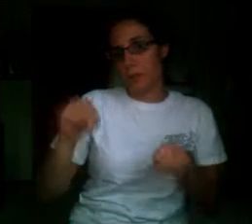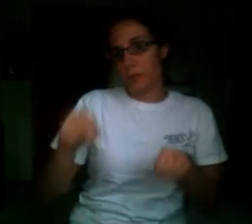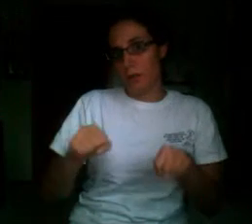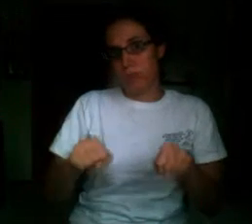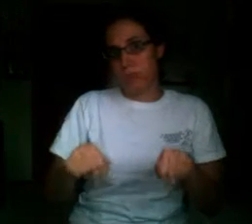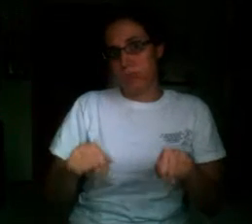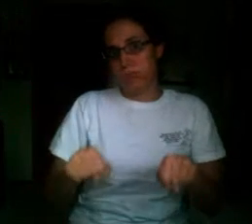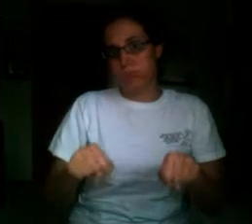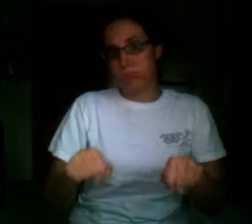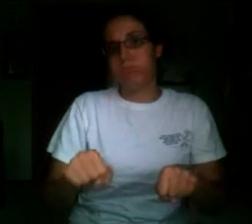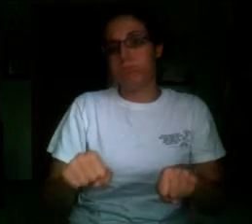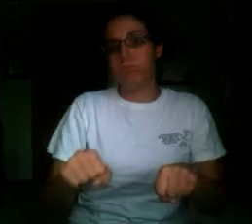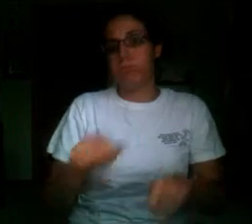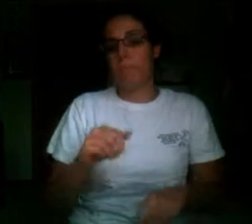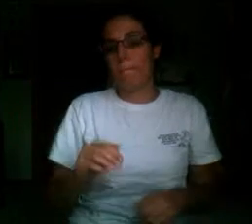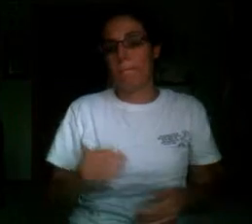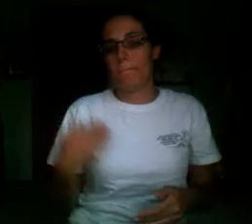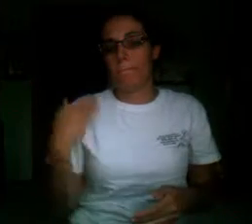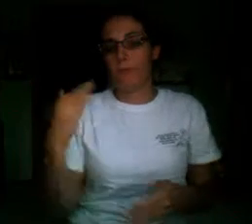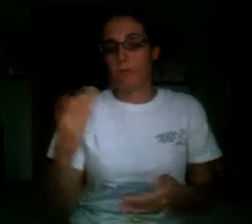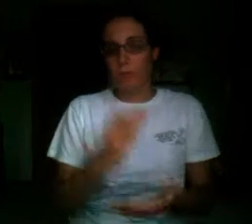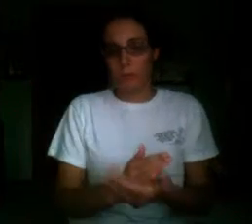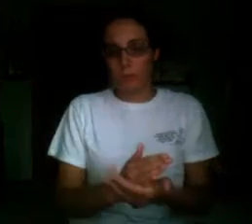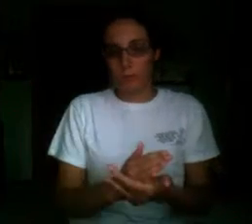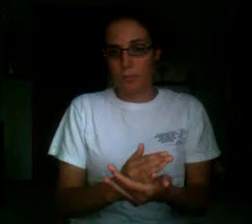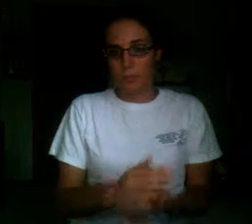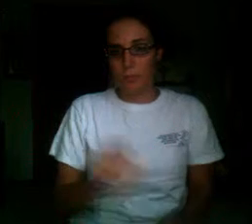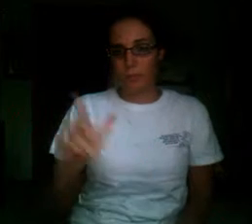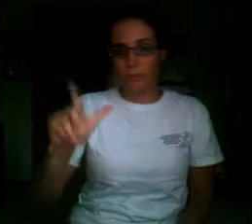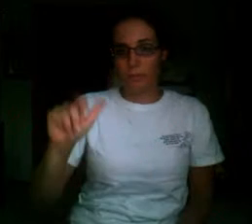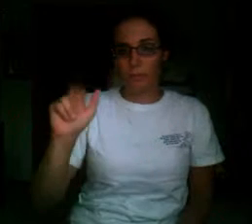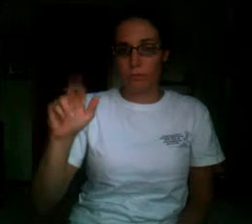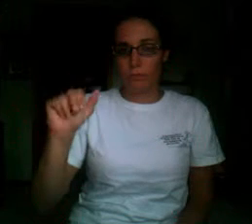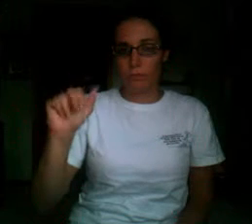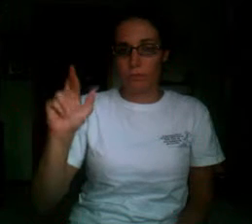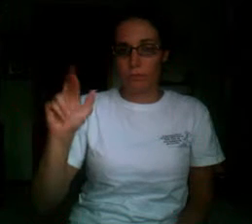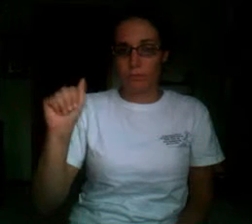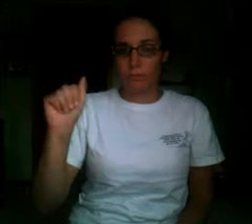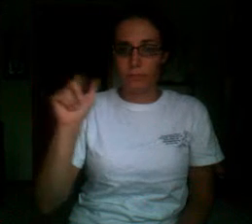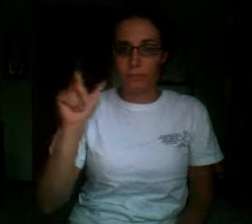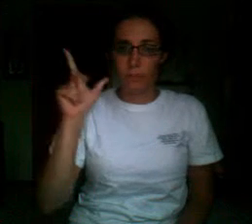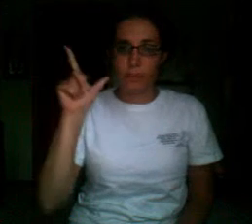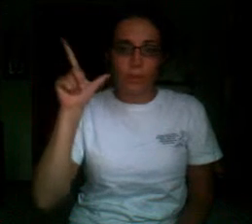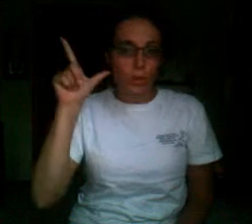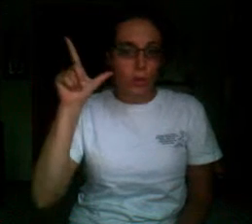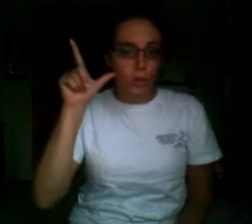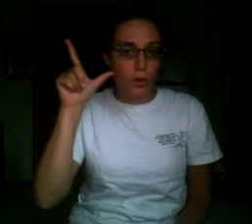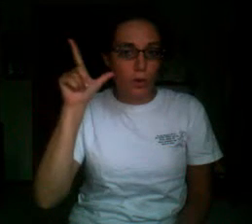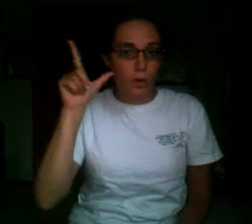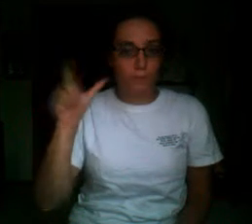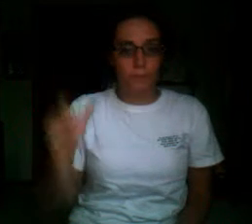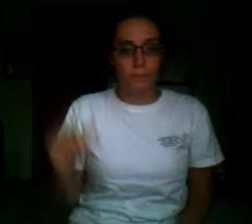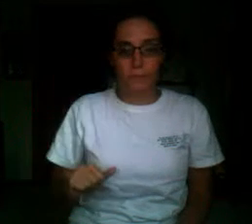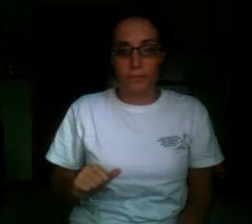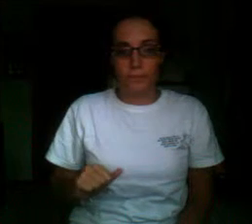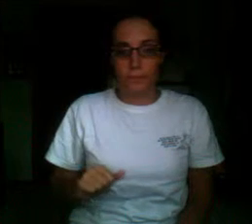stop for the night. Laura drew up a pailful of water from the well at the edge of the big slough. She rinsed the